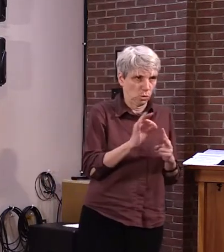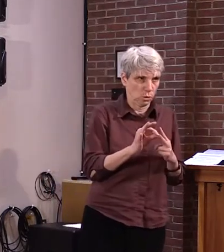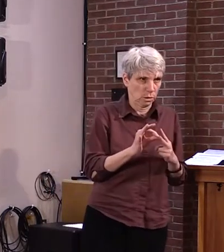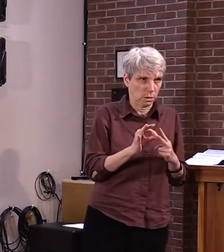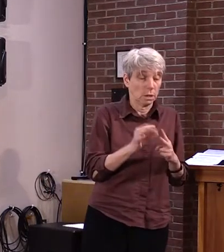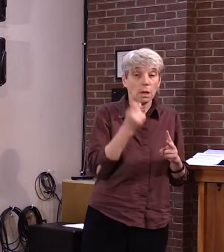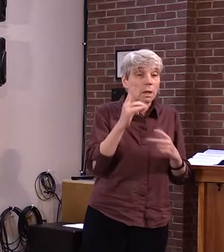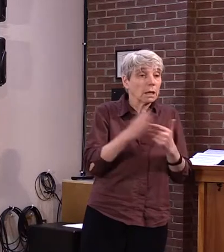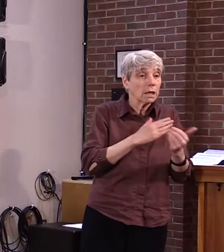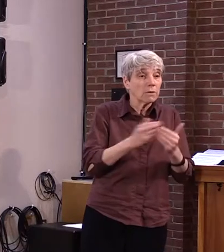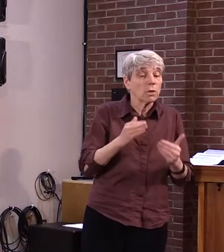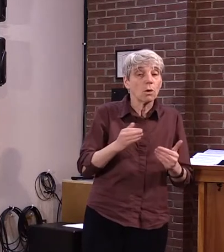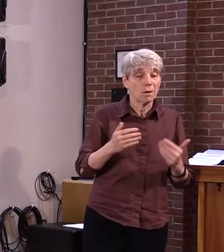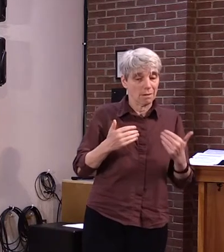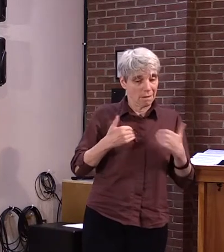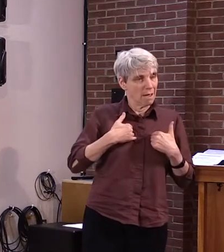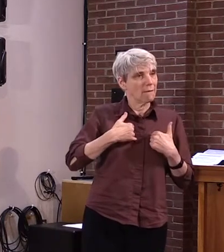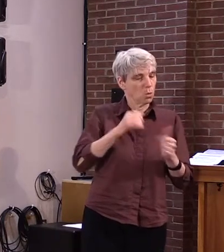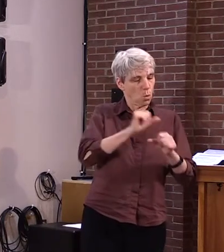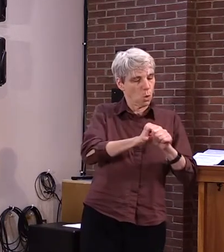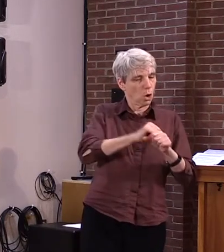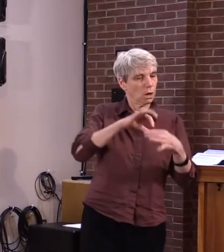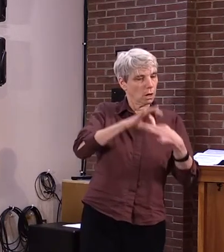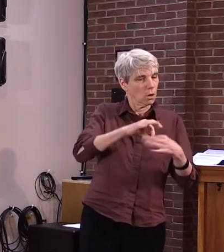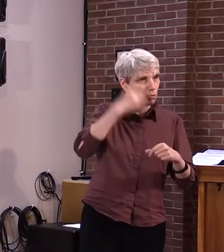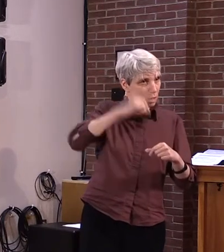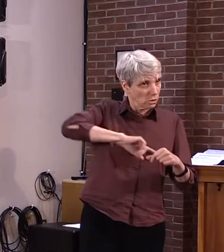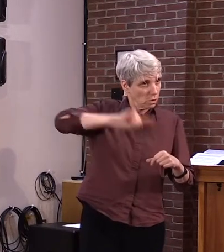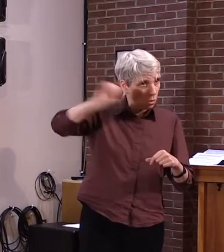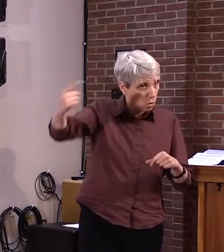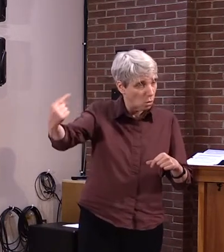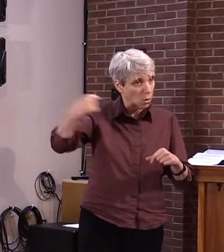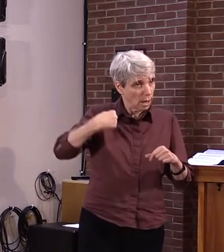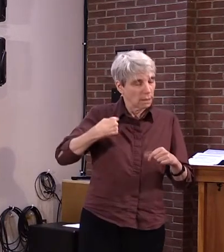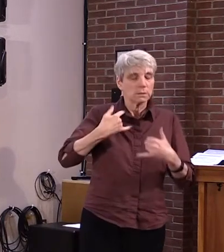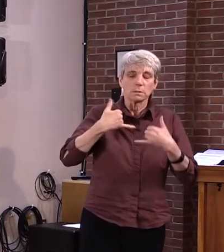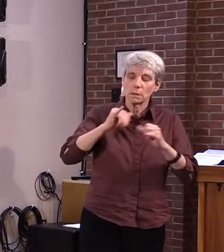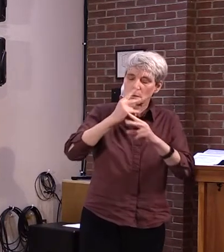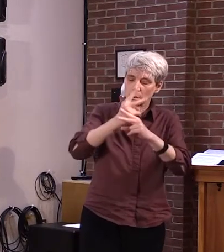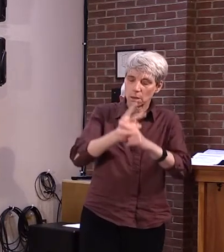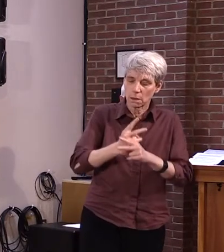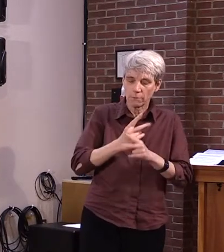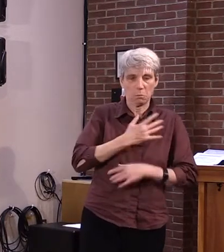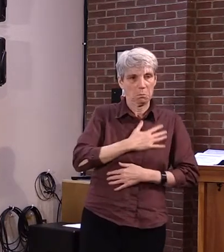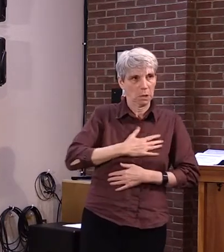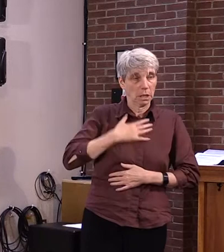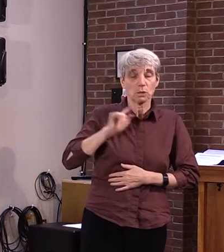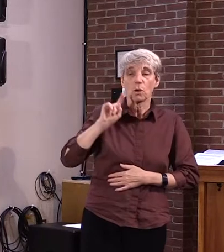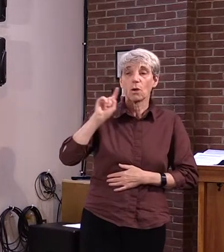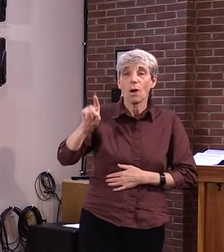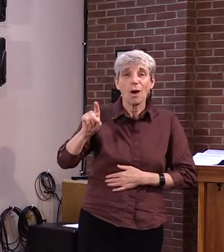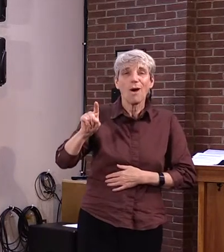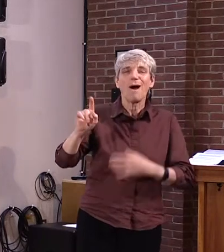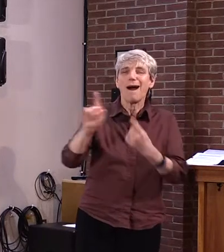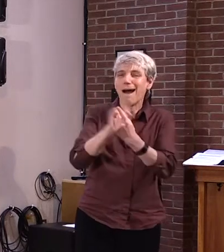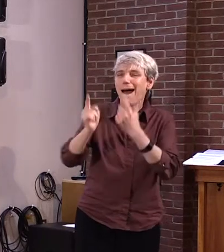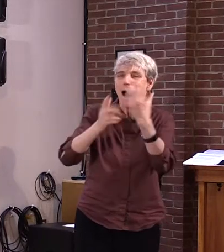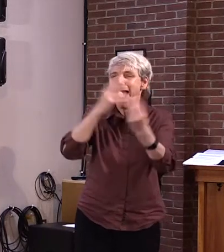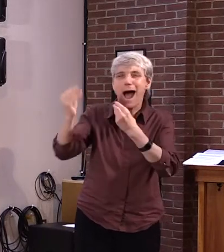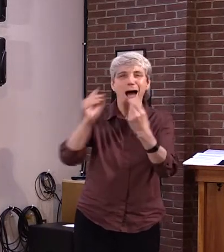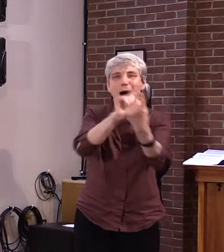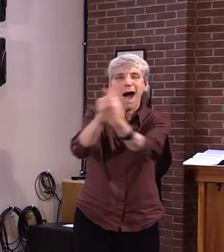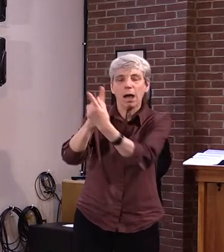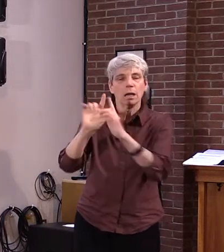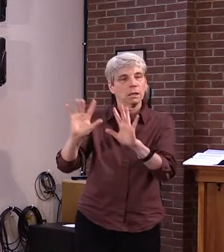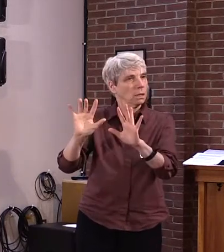purposes, which is exempt, we're asking folks to be very thoughtful and cautious about what they're doing while they're traveling to other